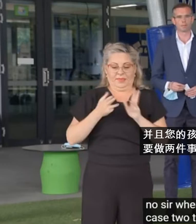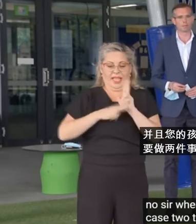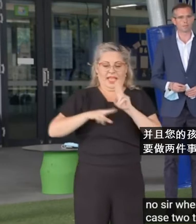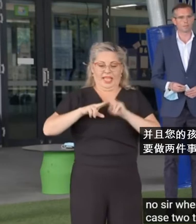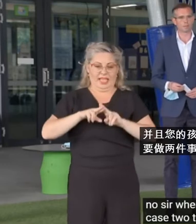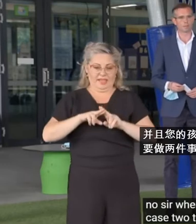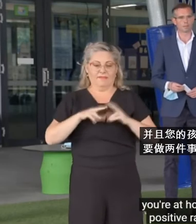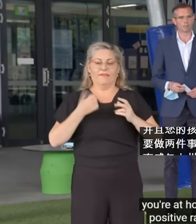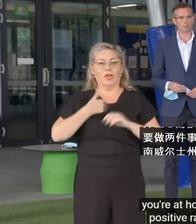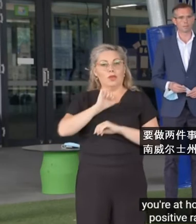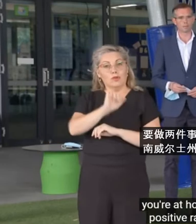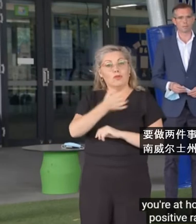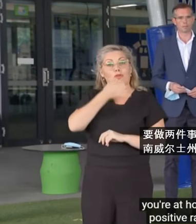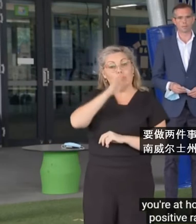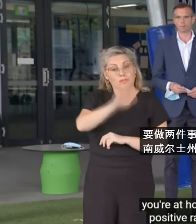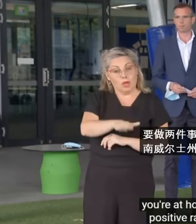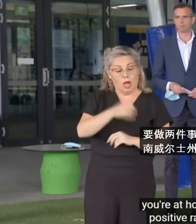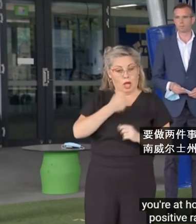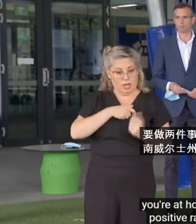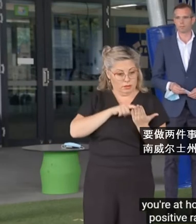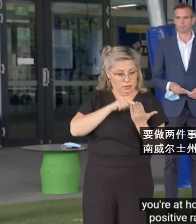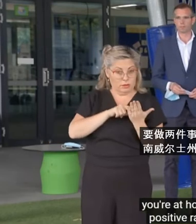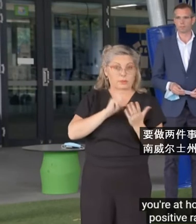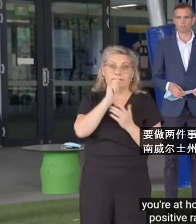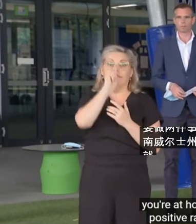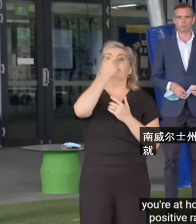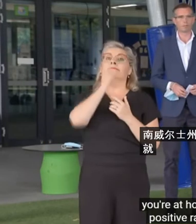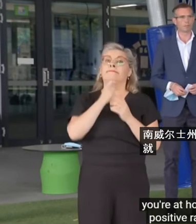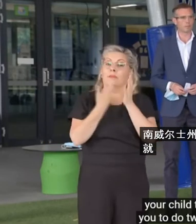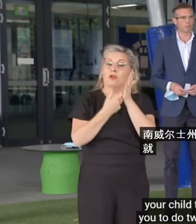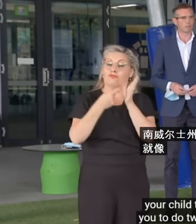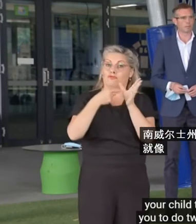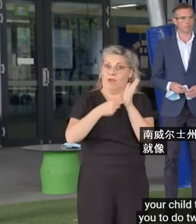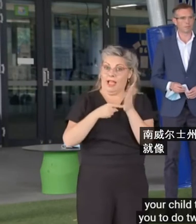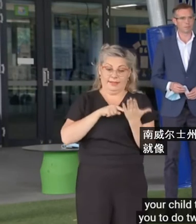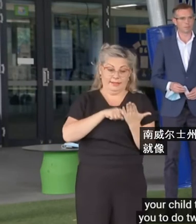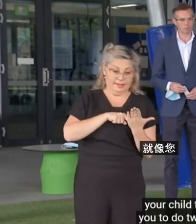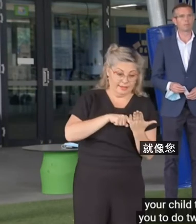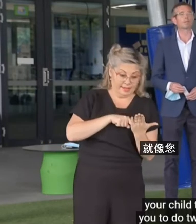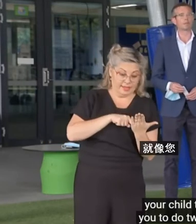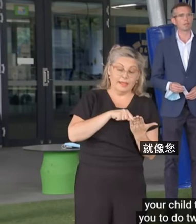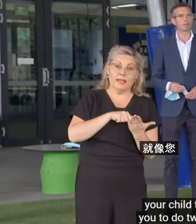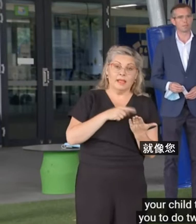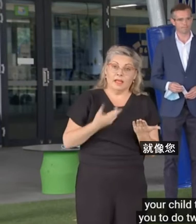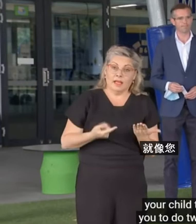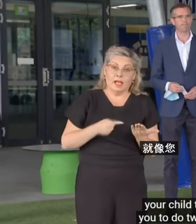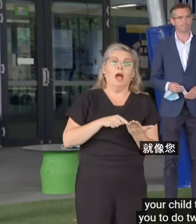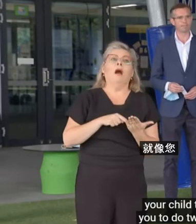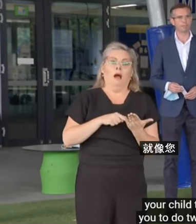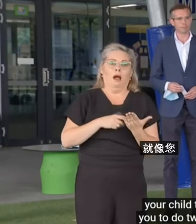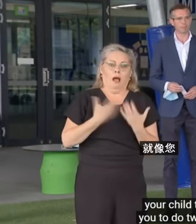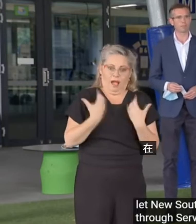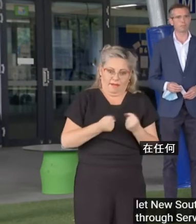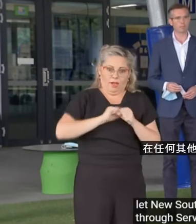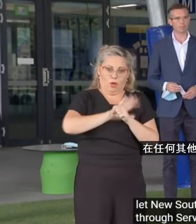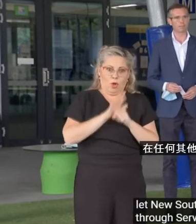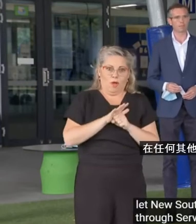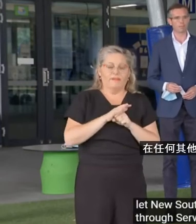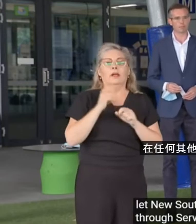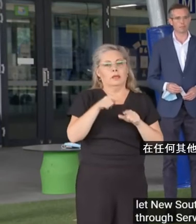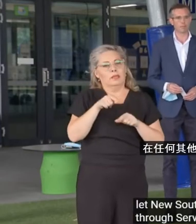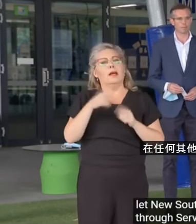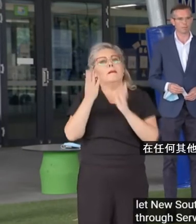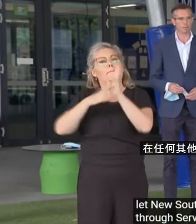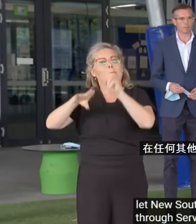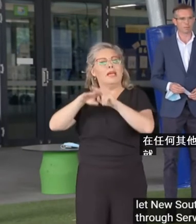do two things. You need to let New South Wales Health know through Service New South Wales, as you would if you recorded a positive rapid antigen test in any